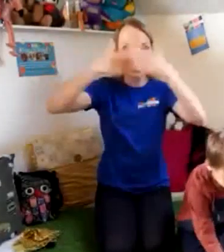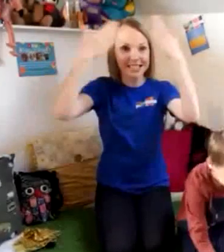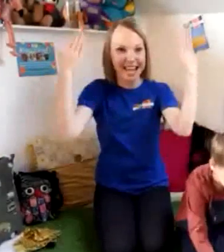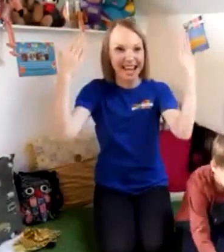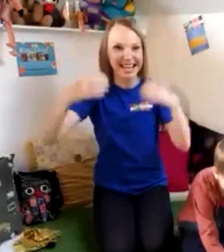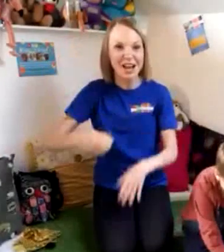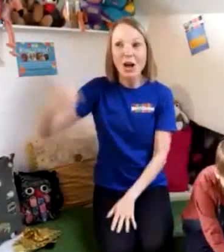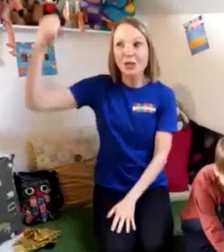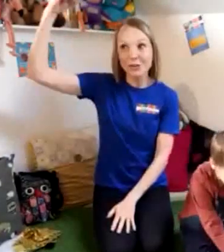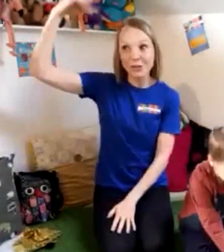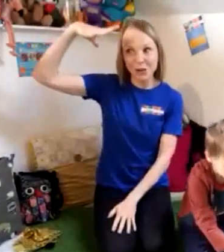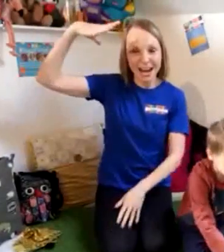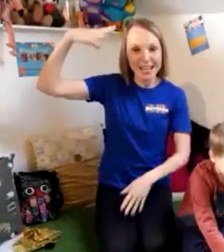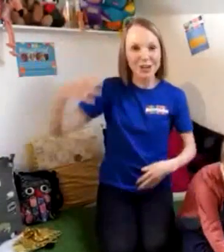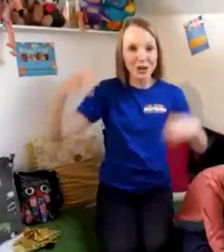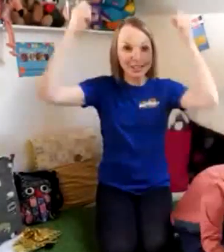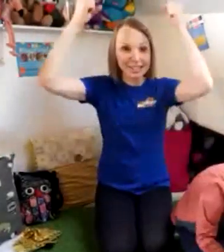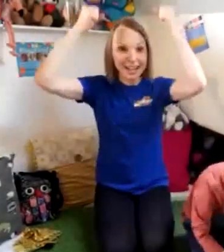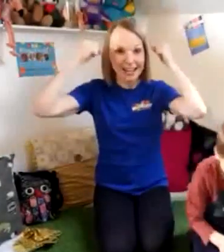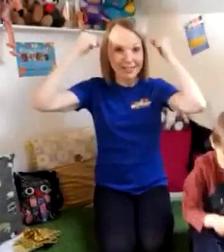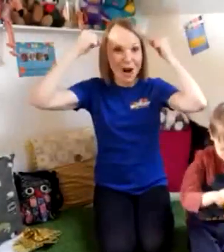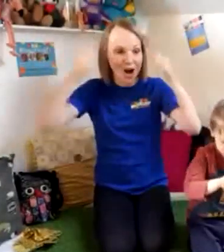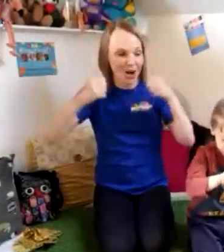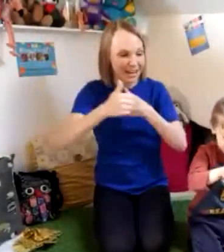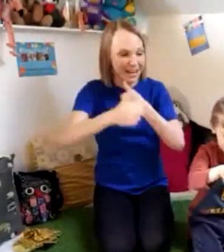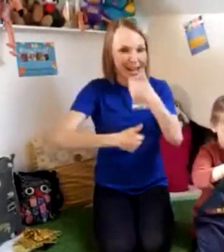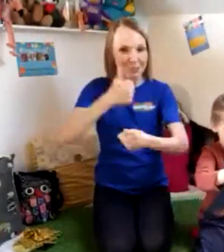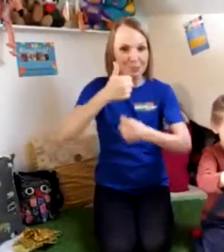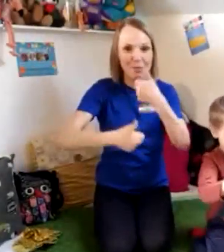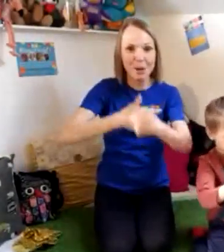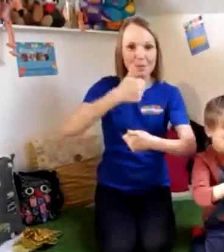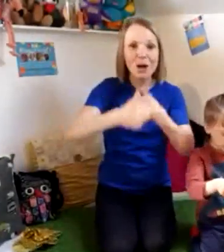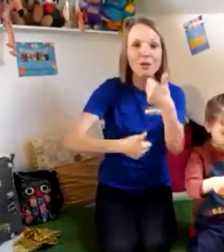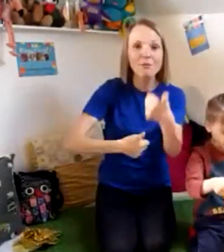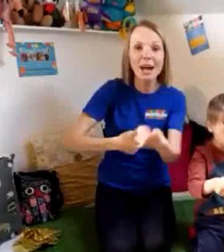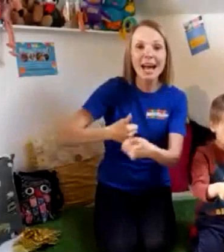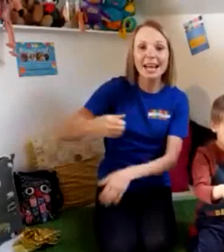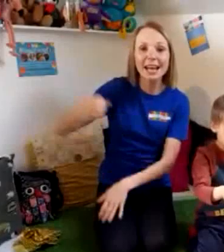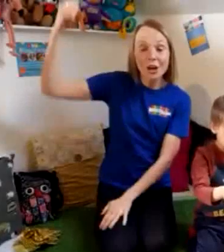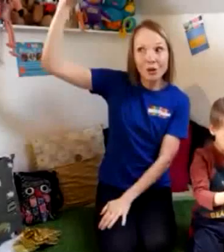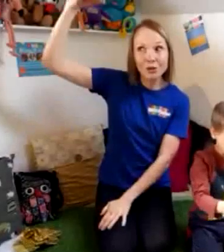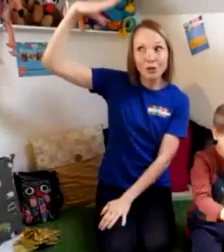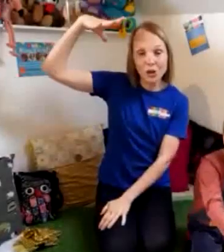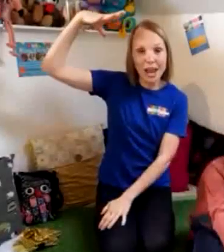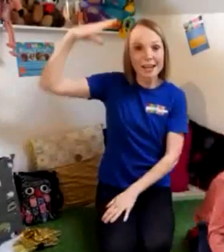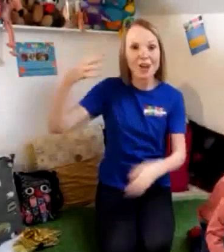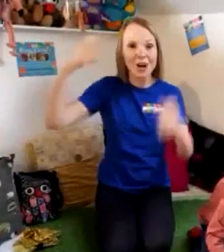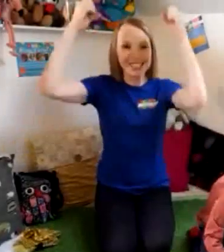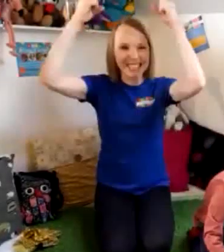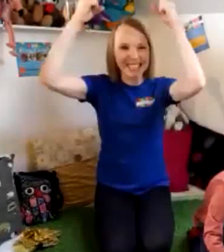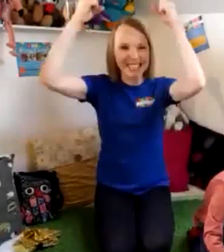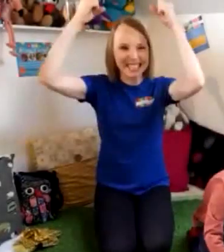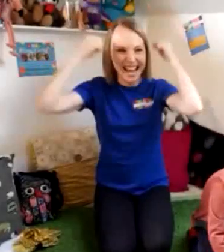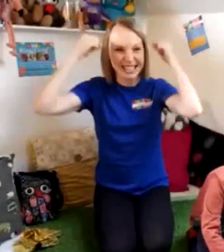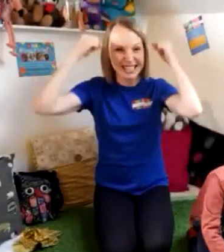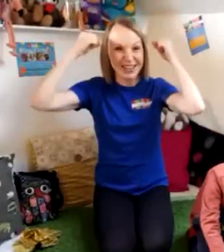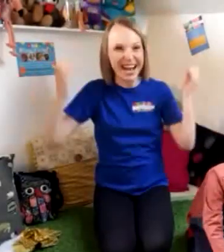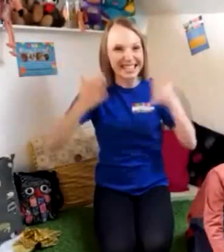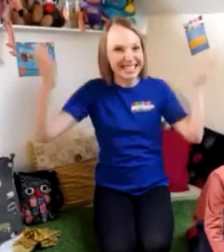day. The sun has got his hat on. Hip, hip, hip, hooray. The sun has got his hat on and he's coming